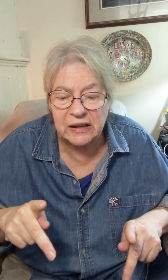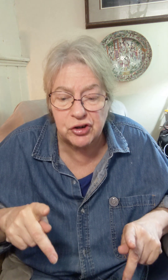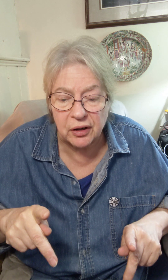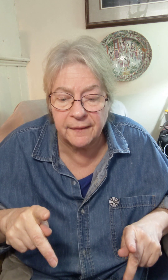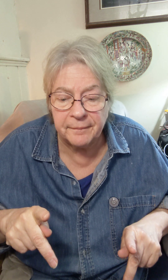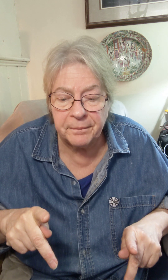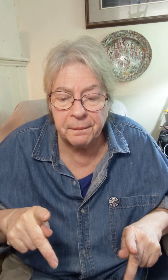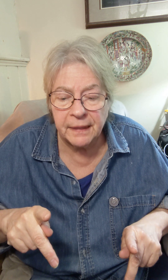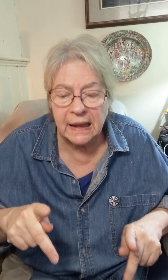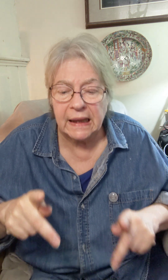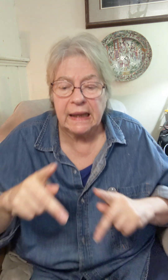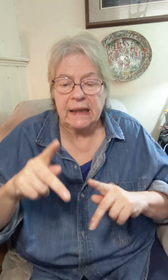kitchen.